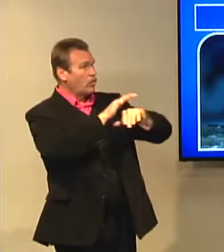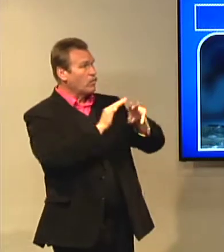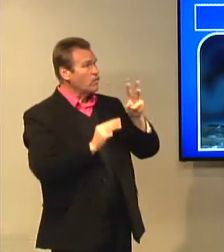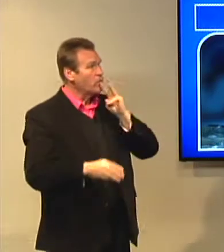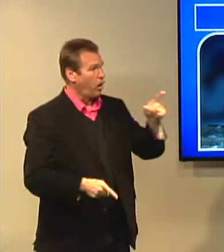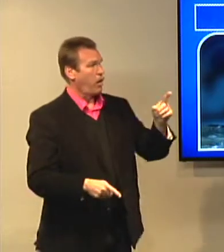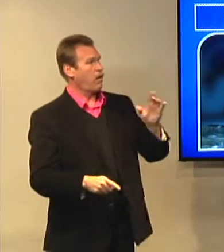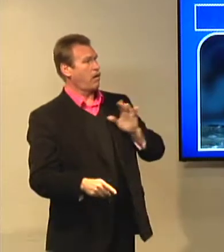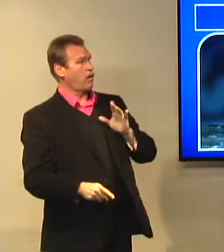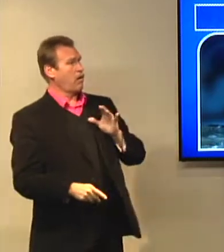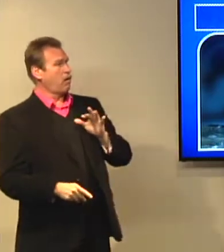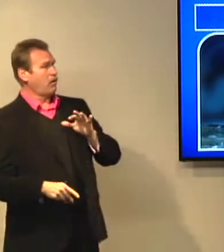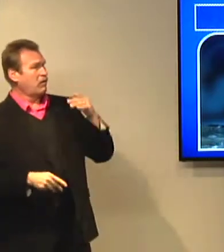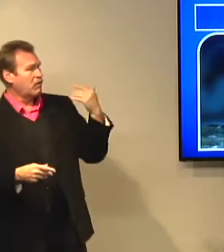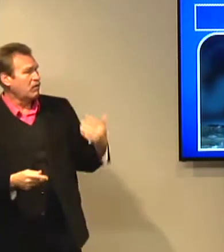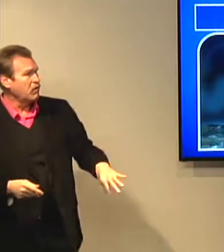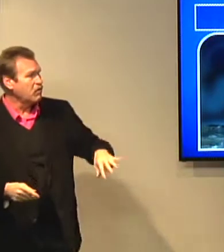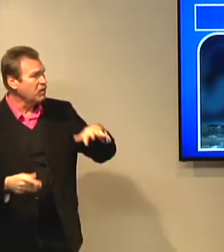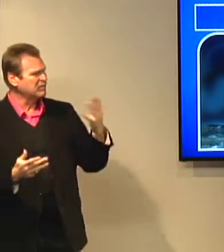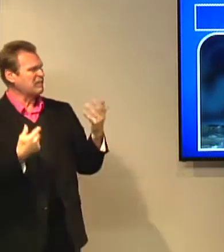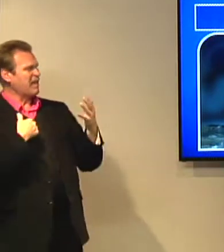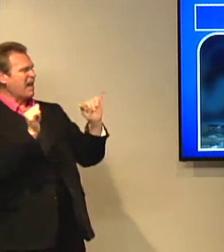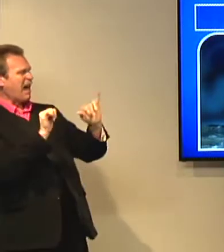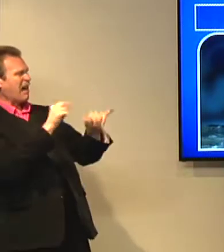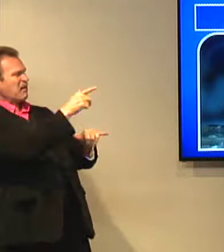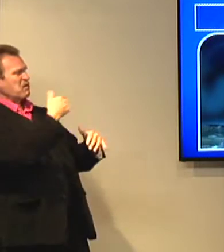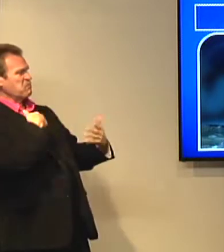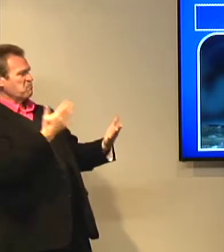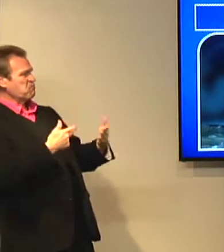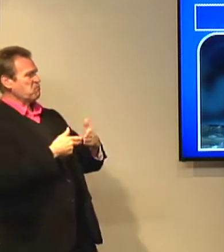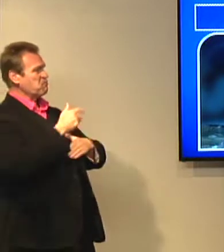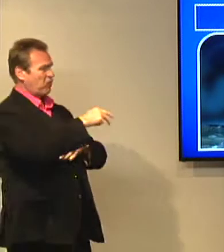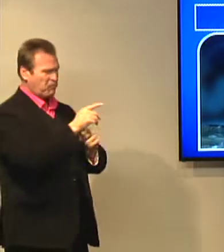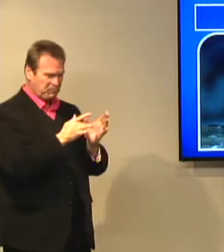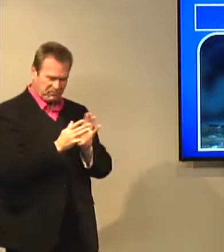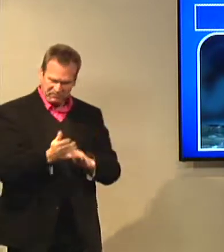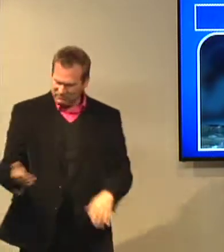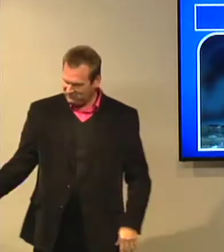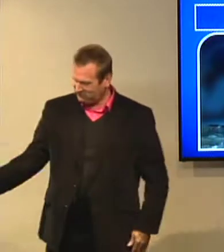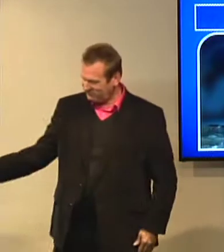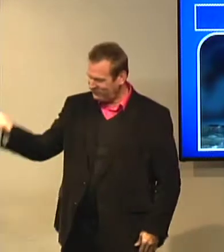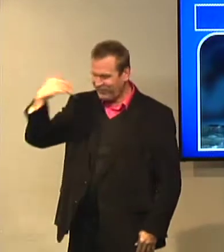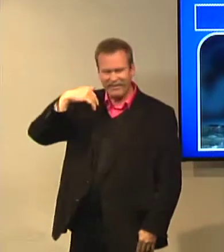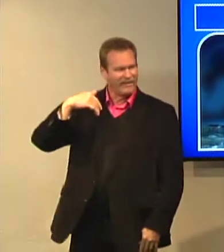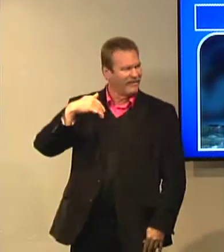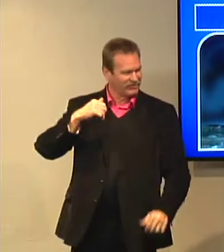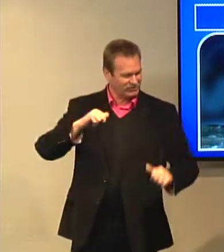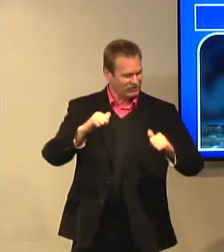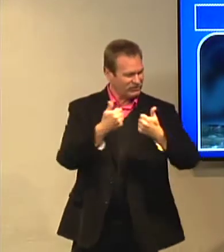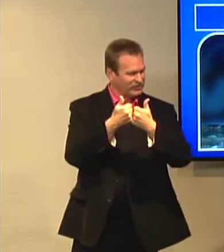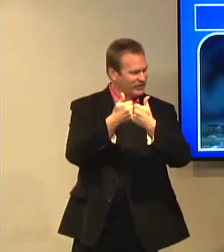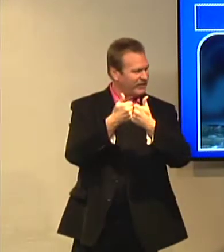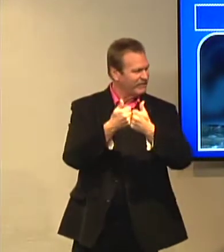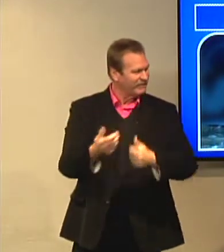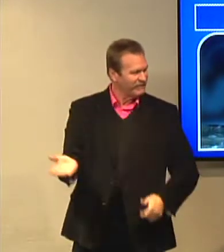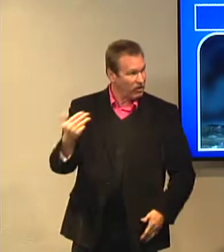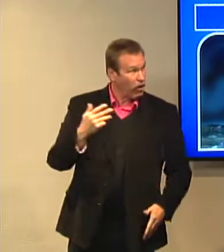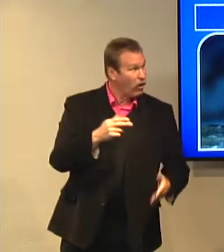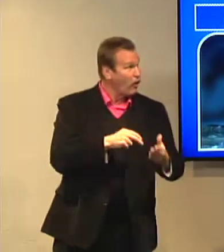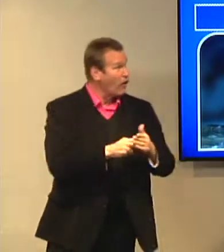He saw Jesus walk on water, and he thought that was amazing, and he wanted to join Jesus by walking on water. And so